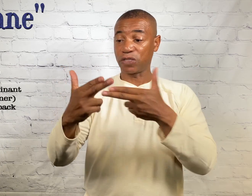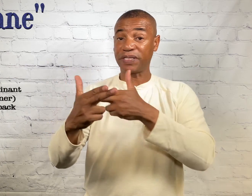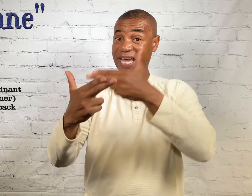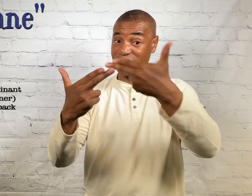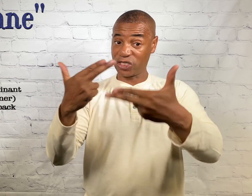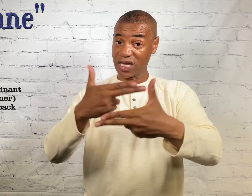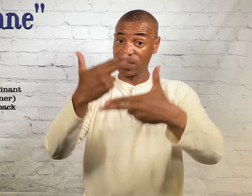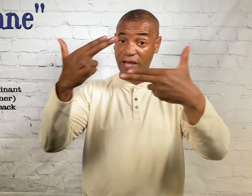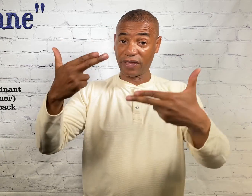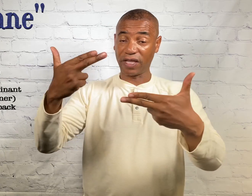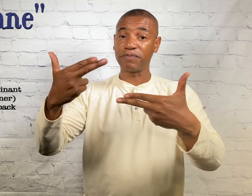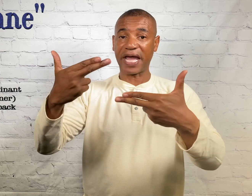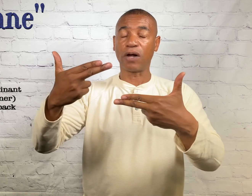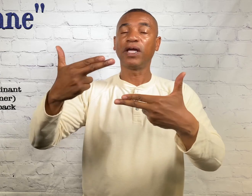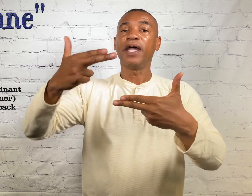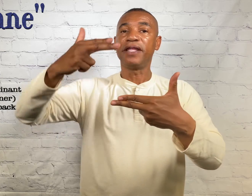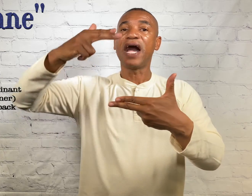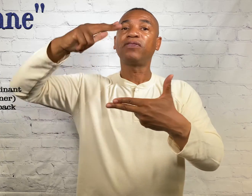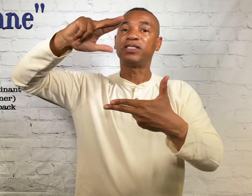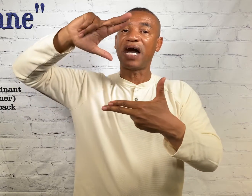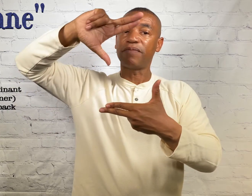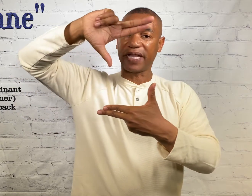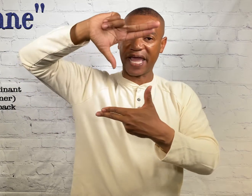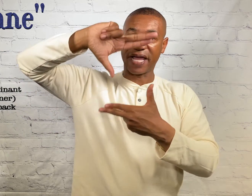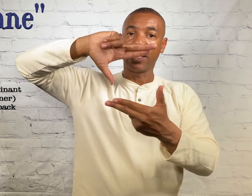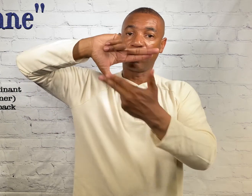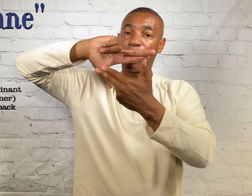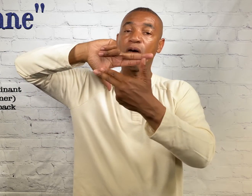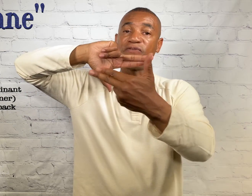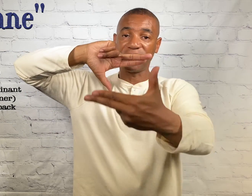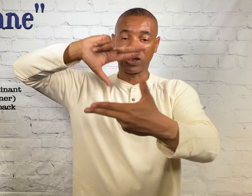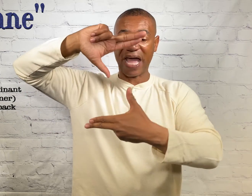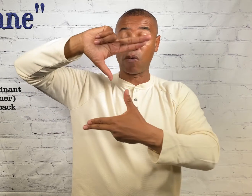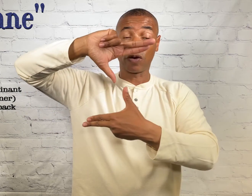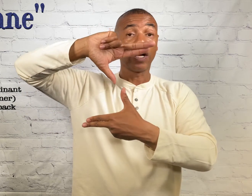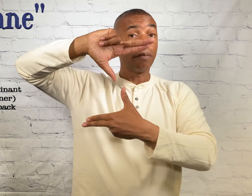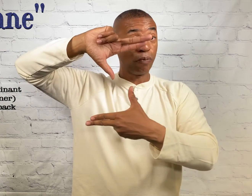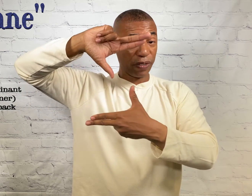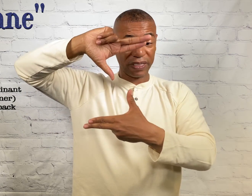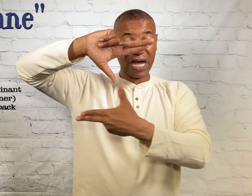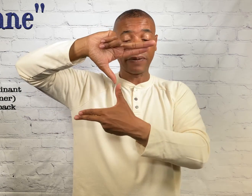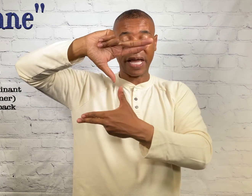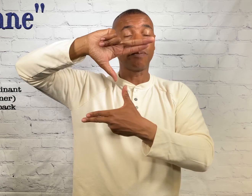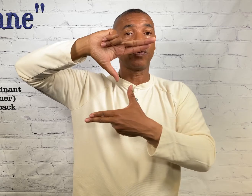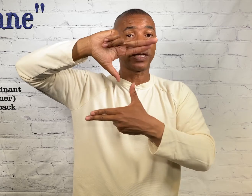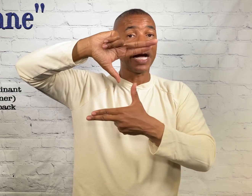but extend the thumbs out. Now the dominant hand, the palm faces outward with the dominant hand, but with the